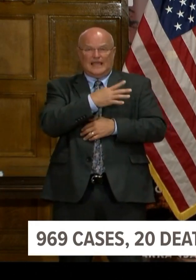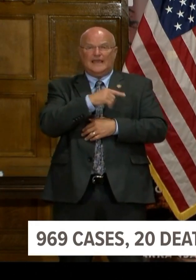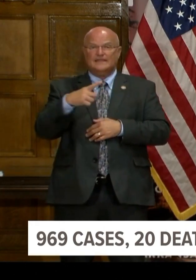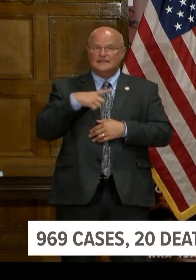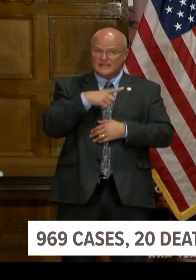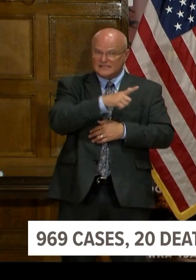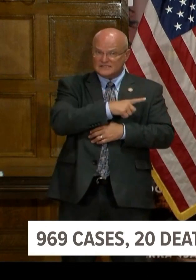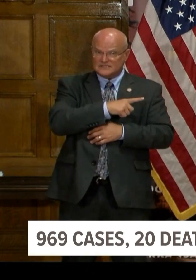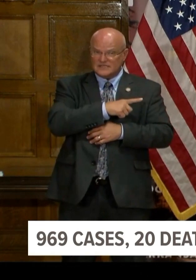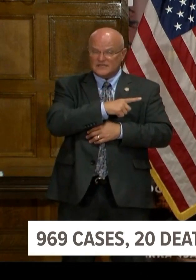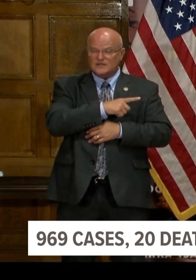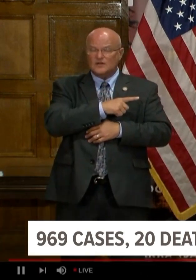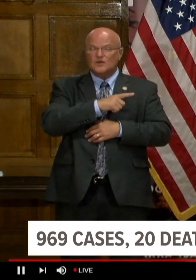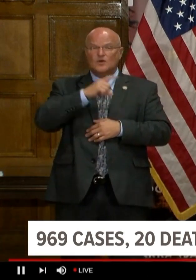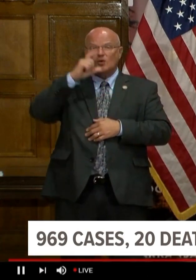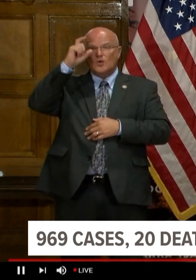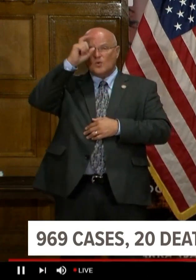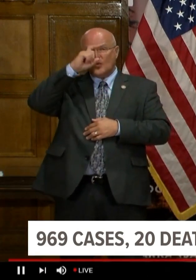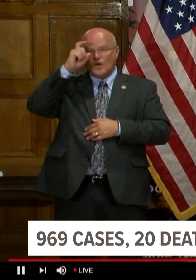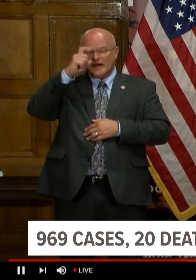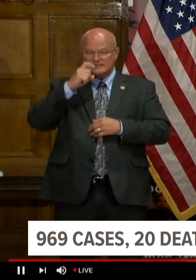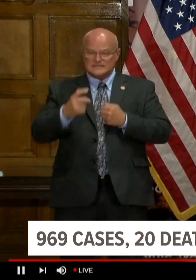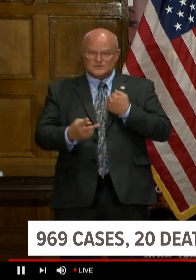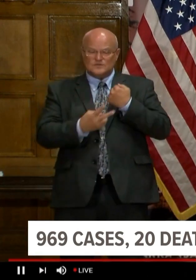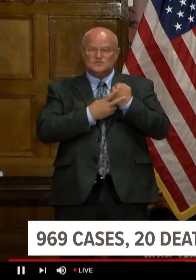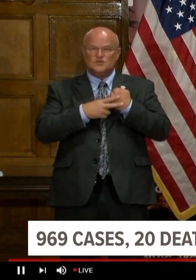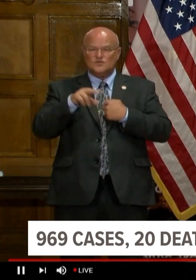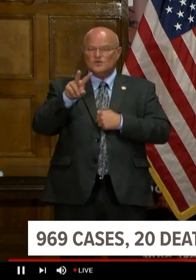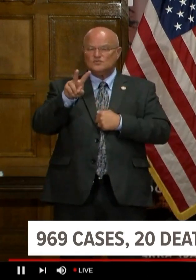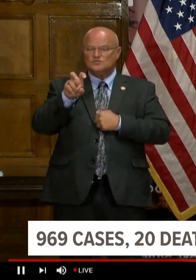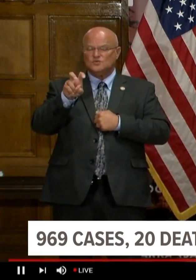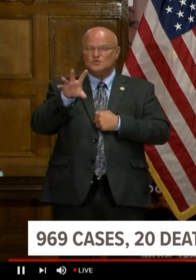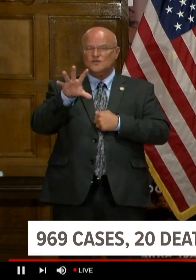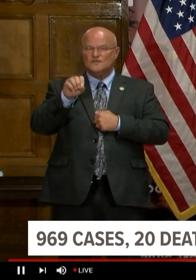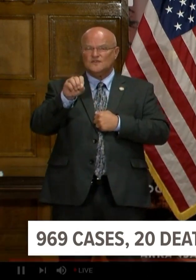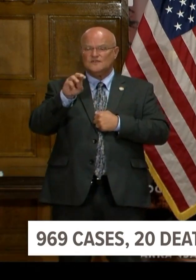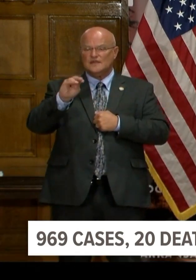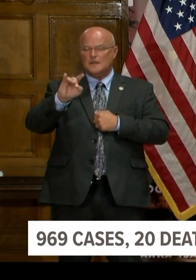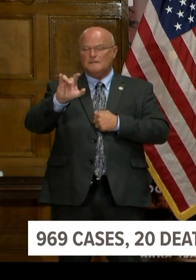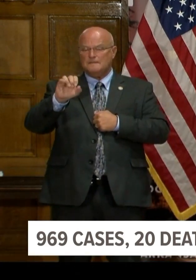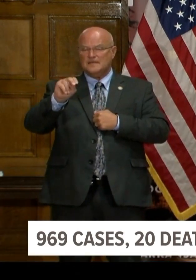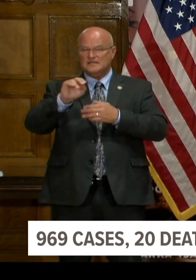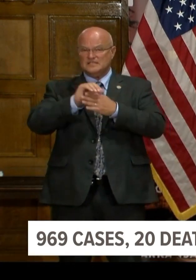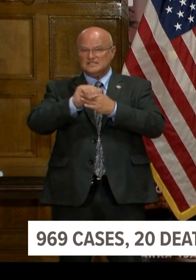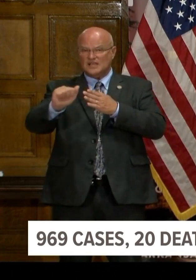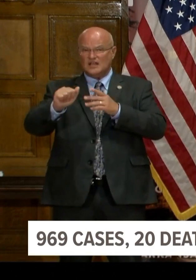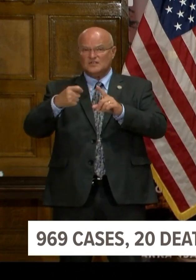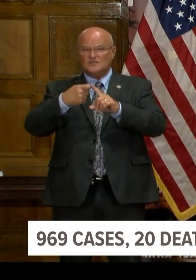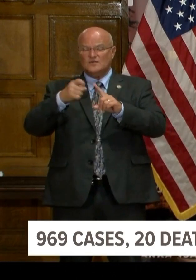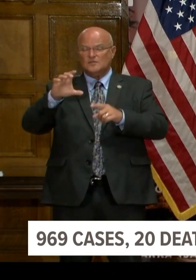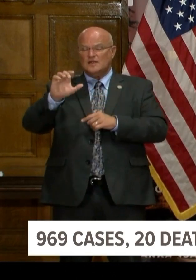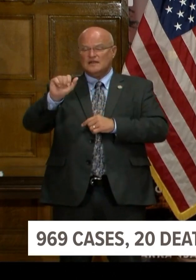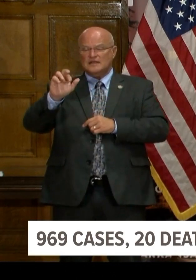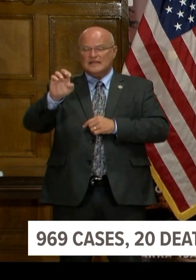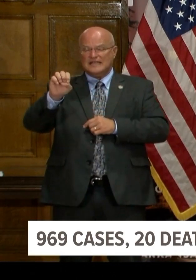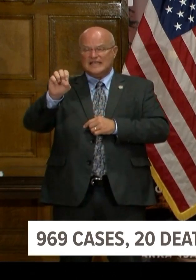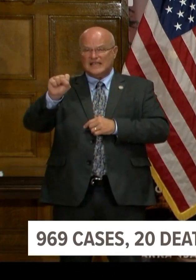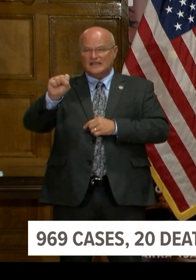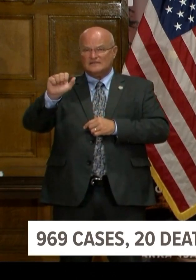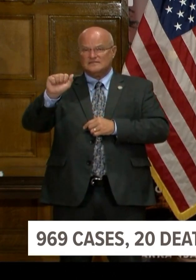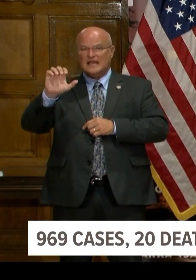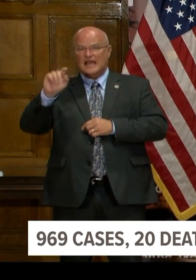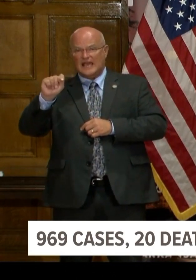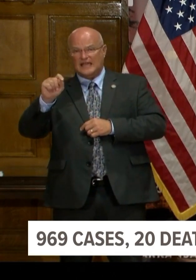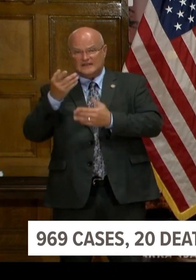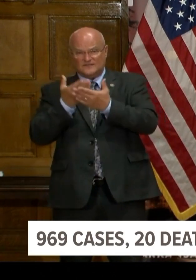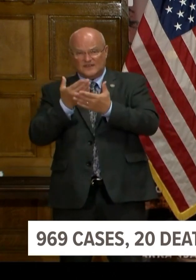Assembly, wisely reserved $250 million of our CARES Act funding so that we would